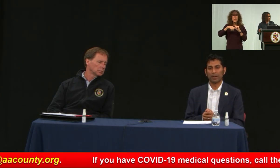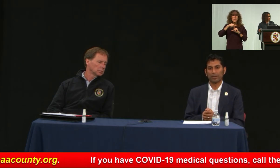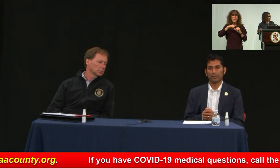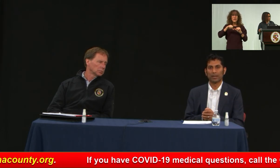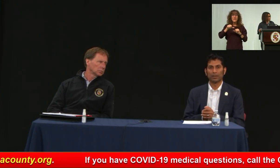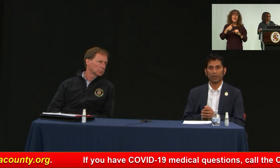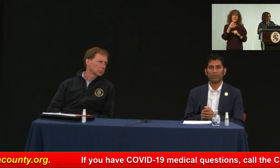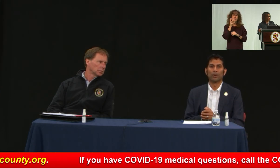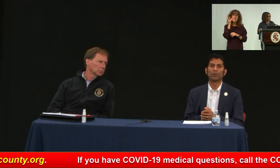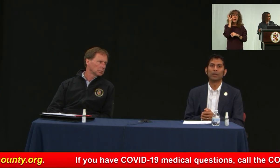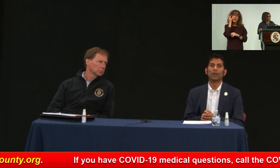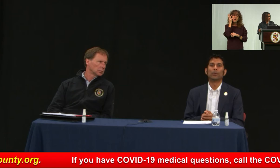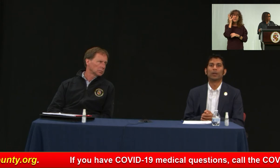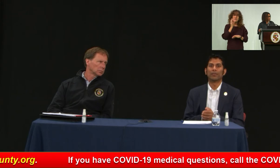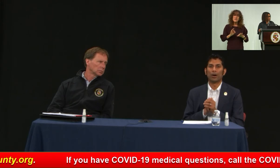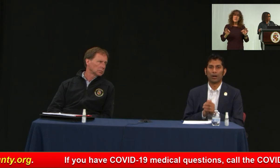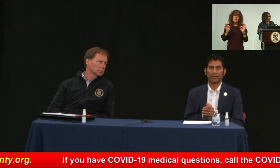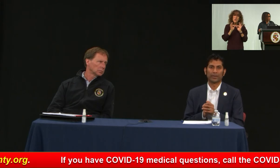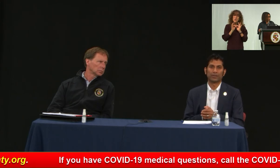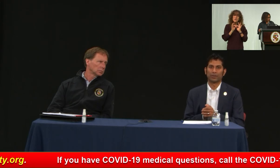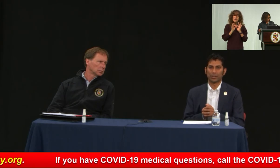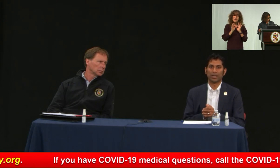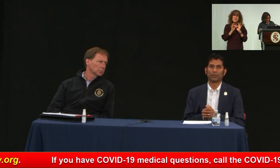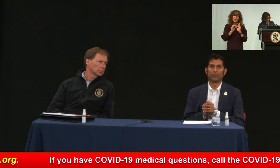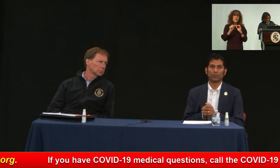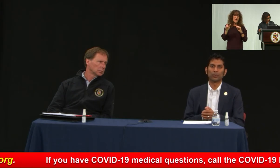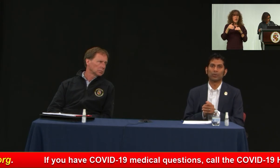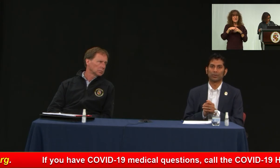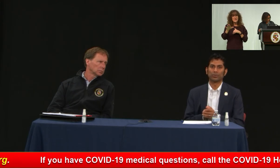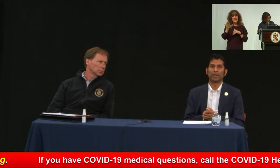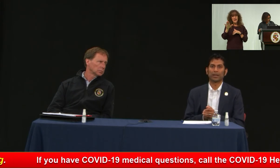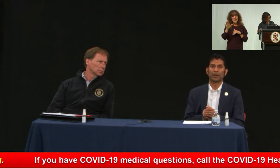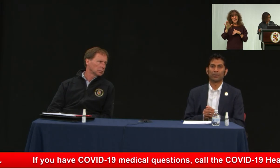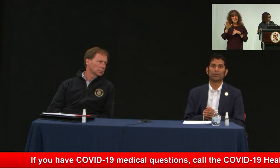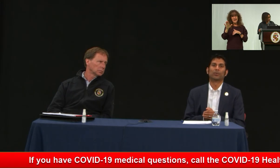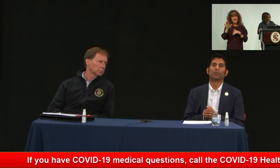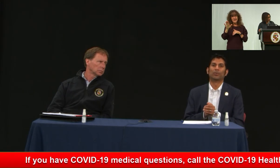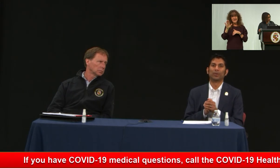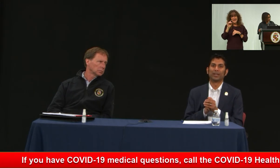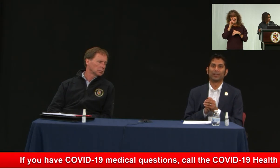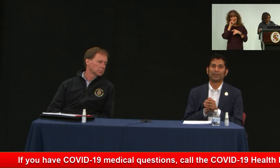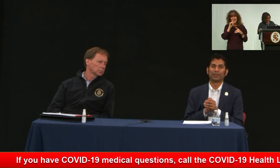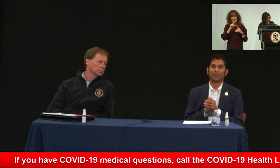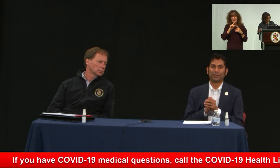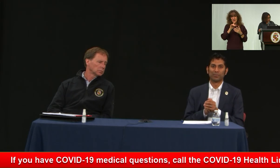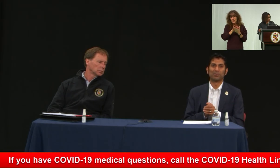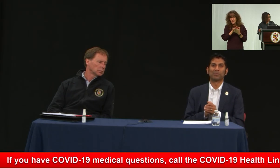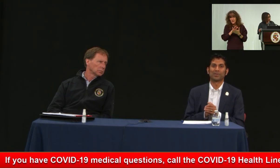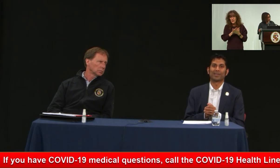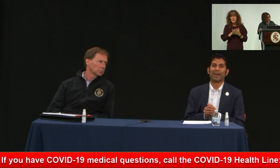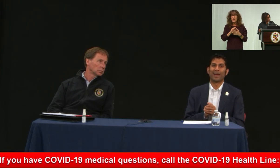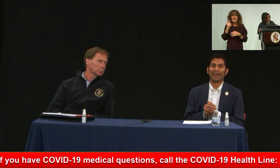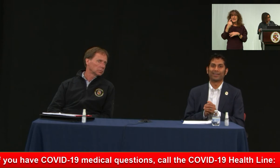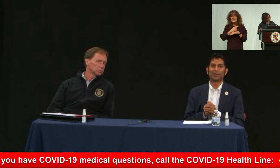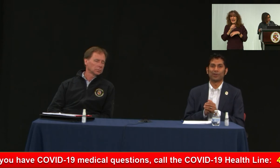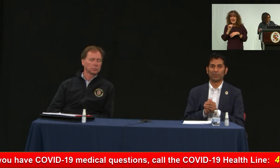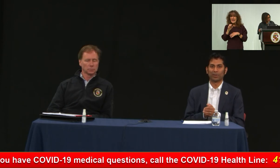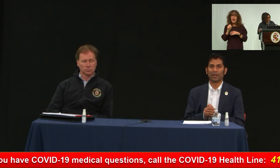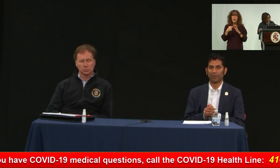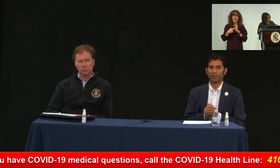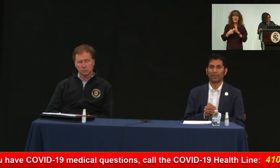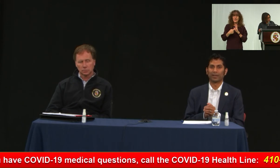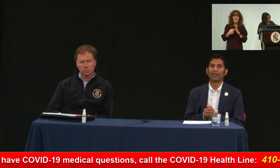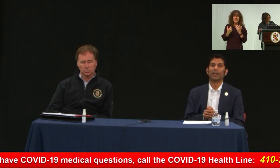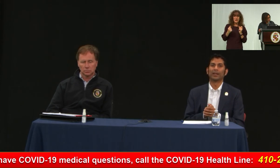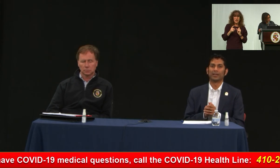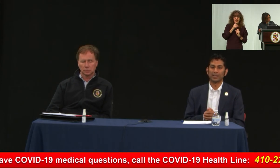part where parents play a great role. We have all sent our child to school or to daycare with symptoms and tried to